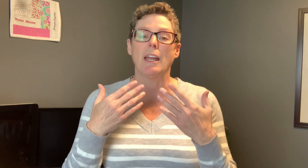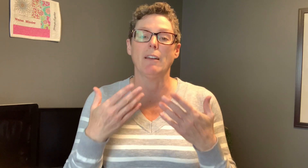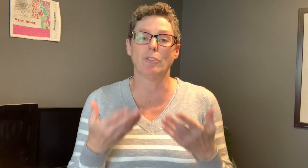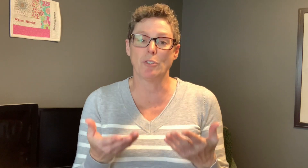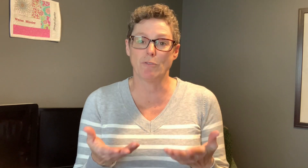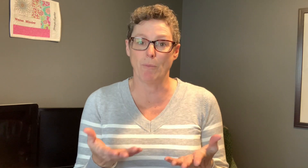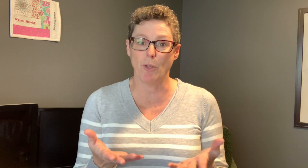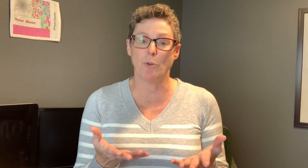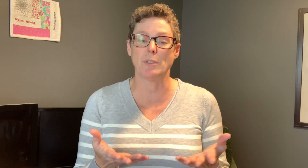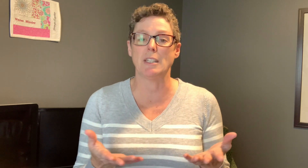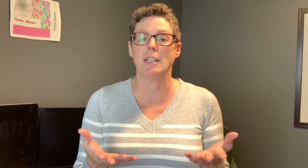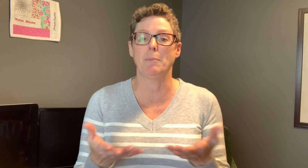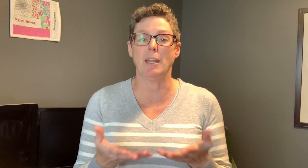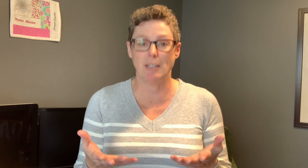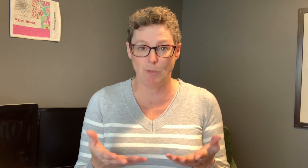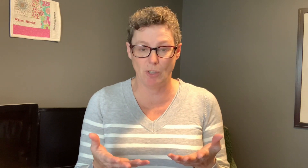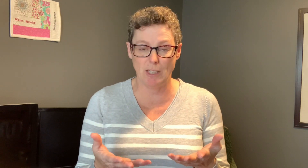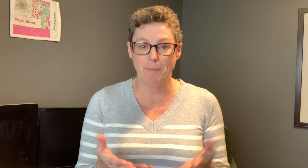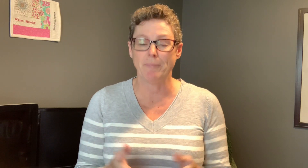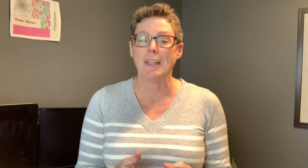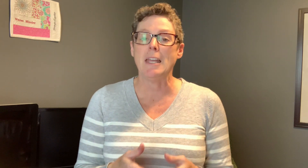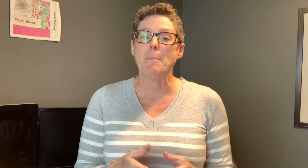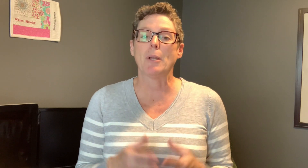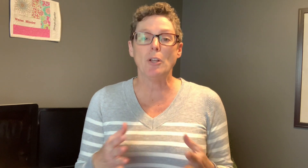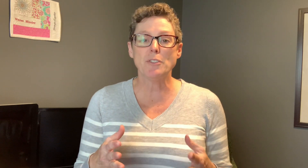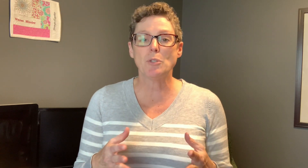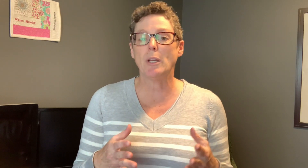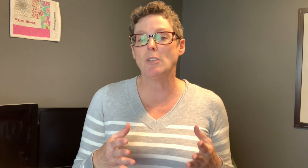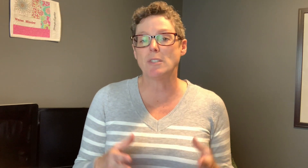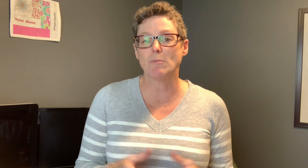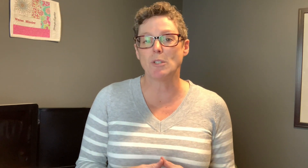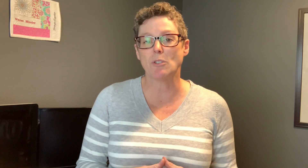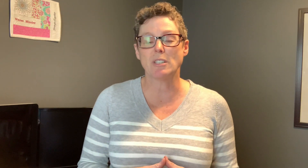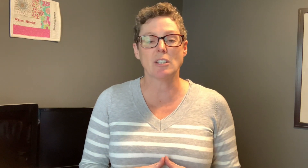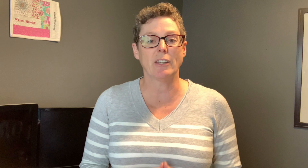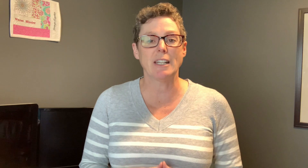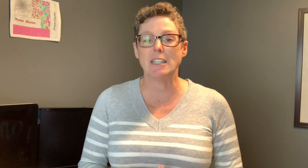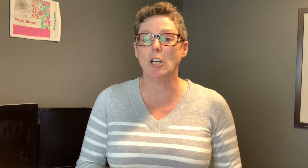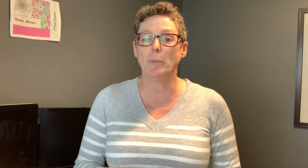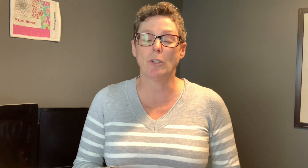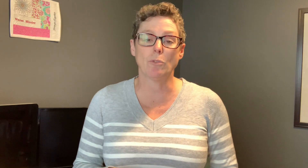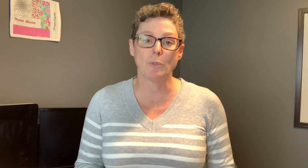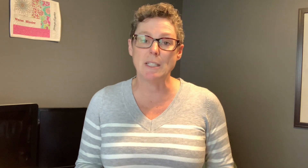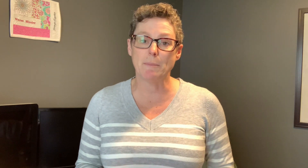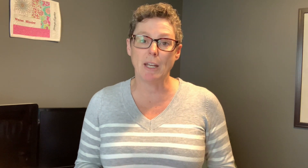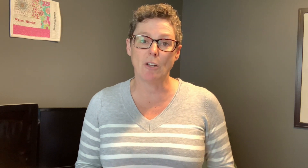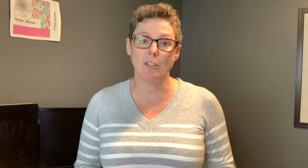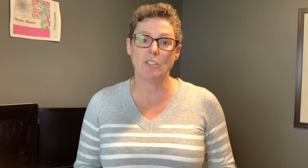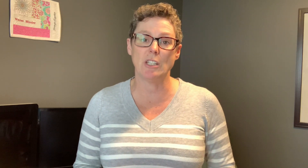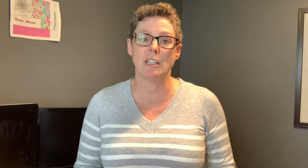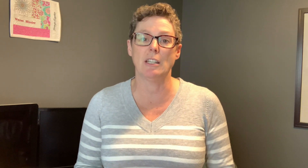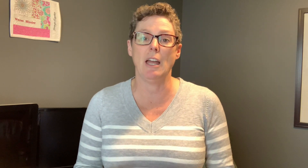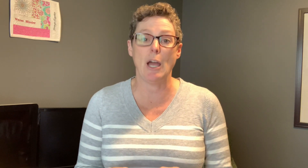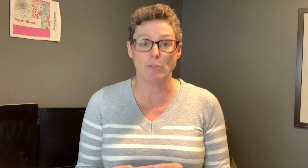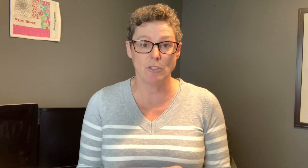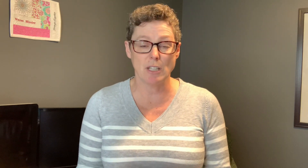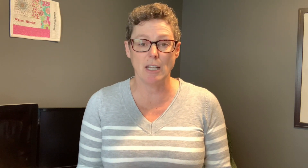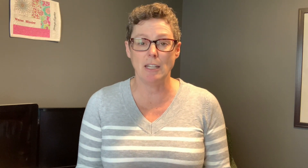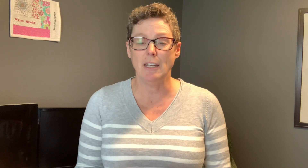have learned from those in my community. But also, I use some resources online to help increase my knowledge in how to sign.